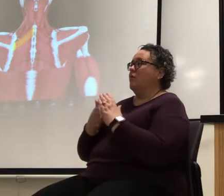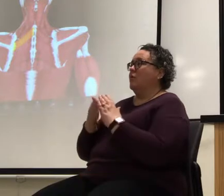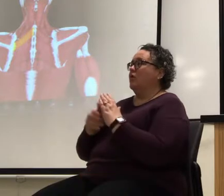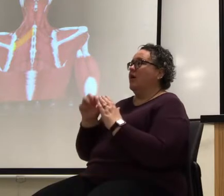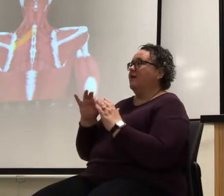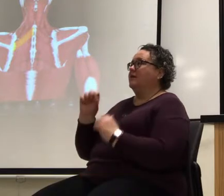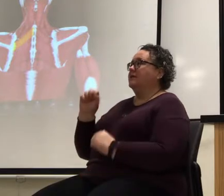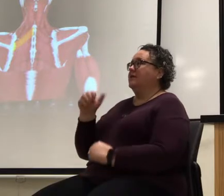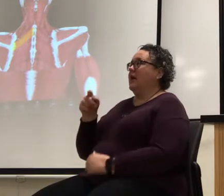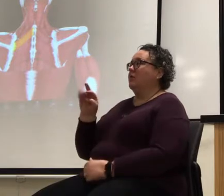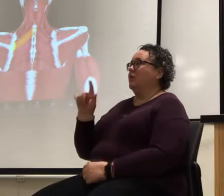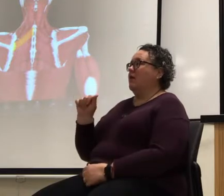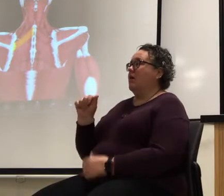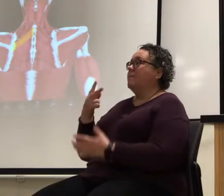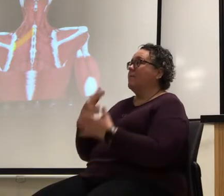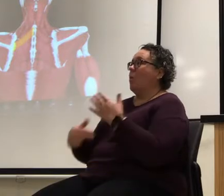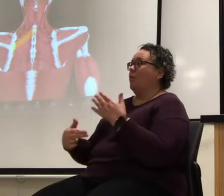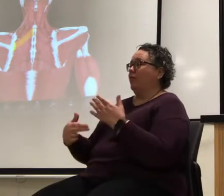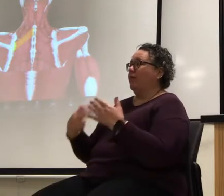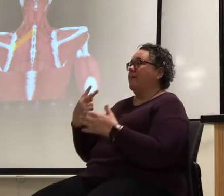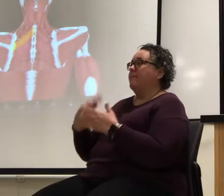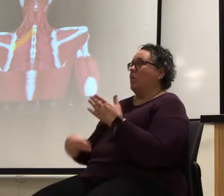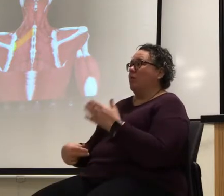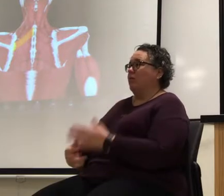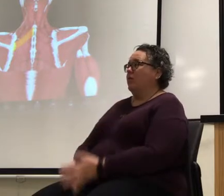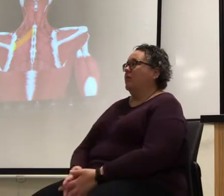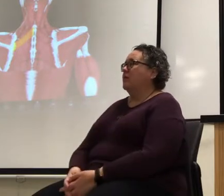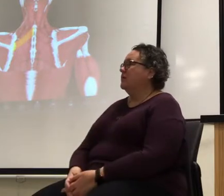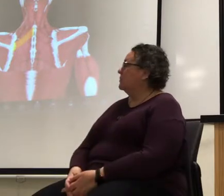So they both insert